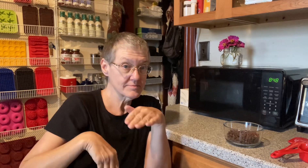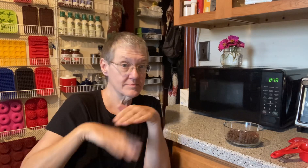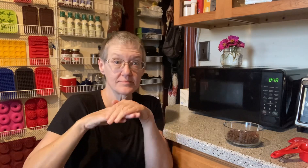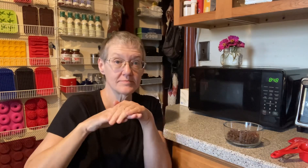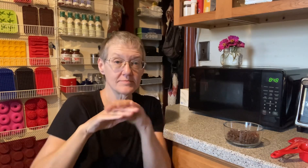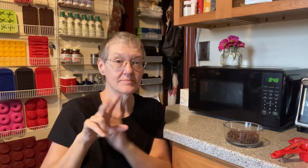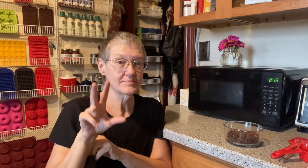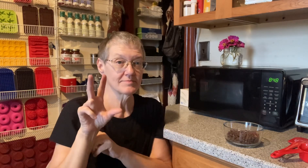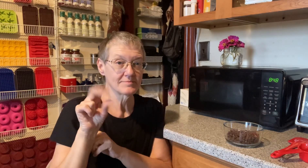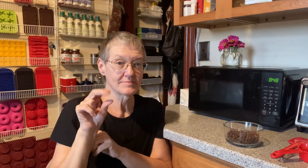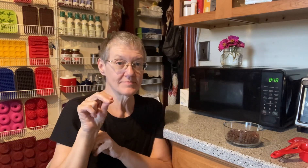seconds.